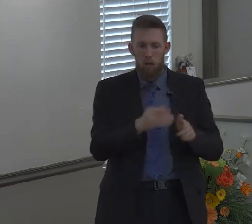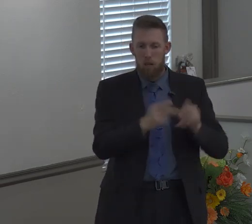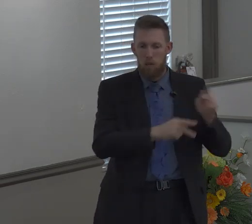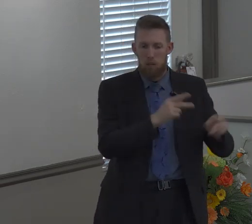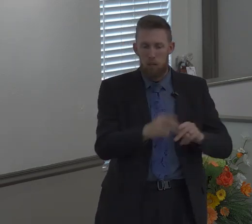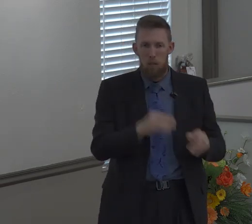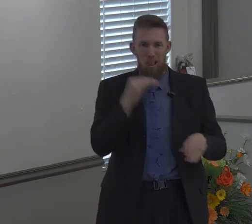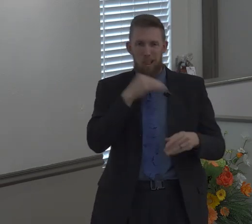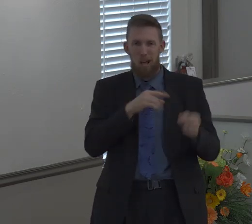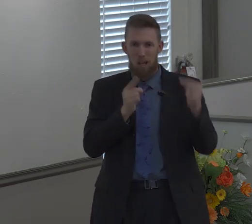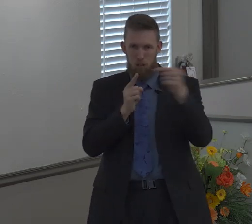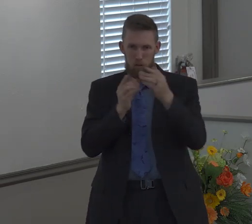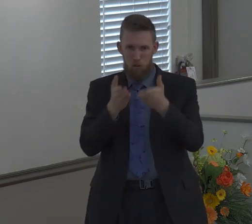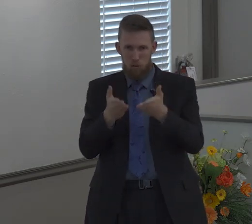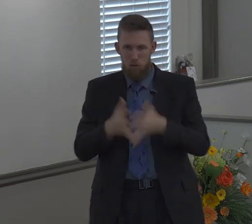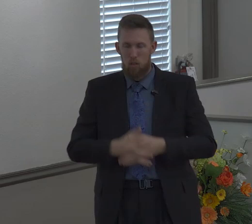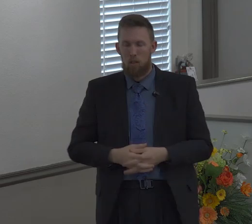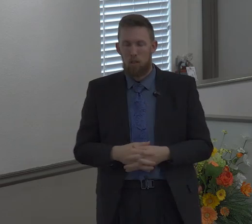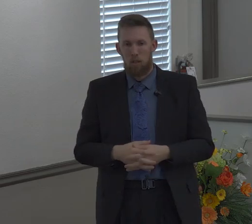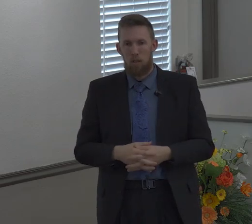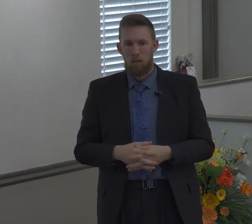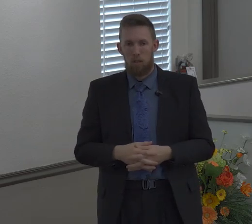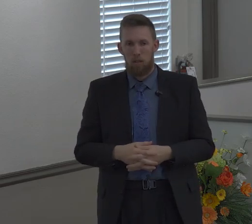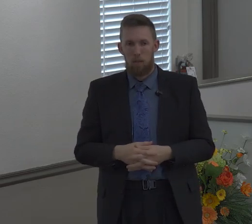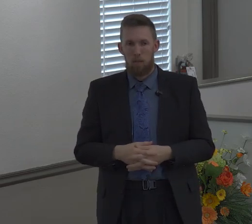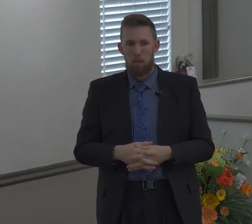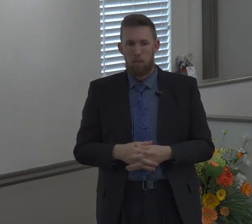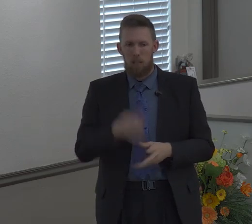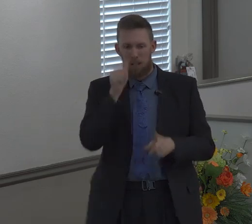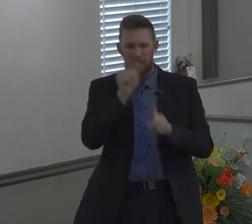two ways. It can come even both ways.